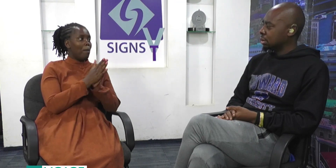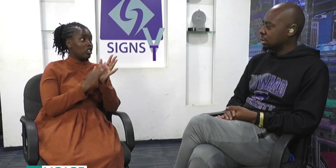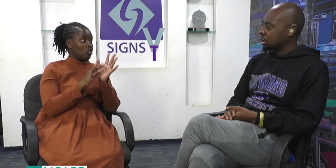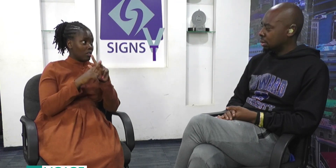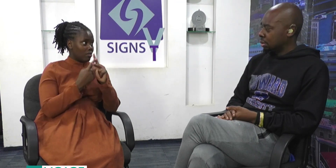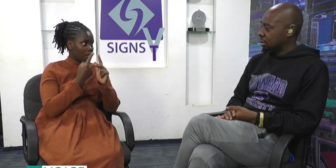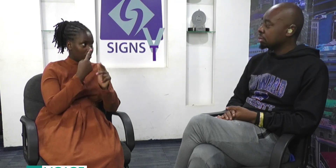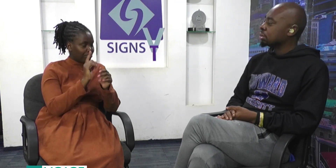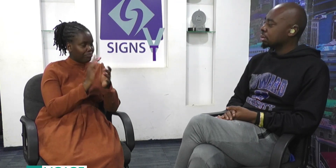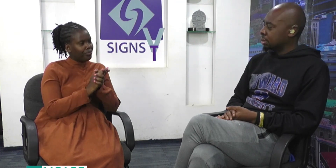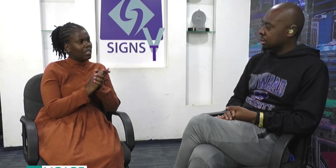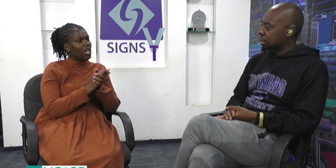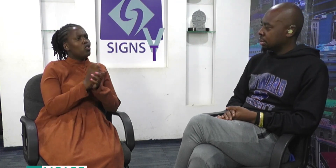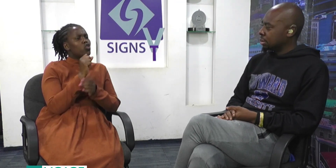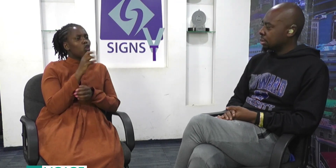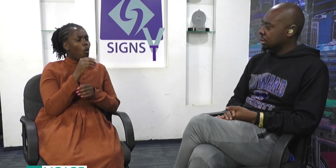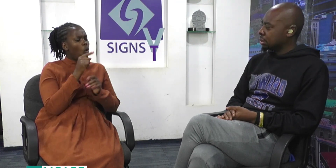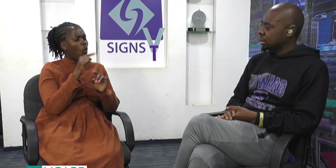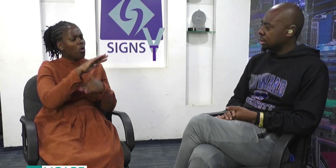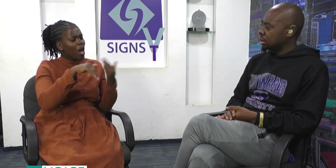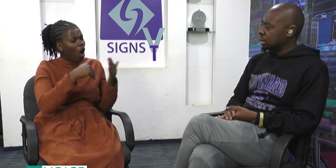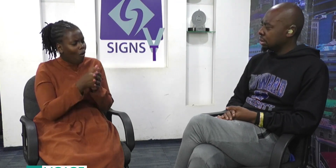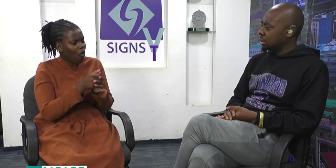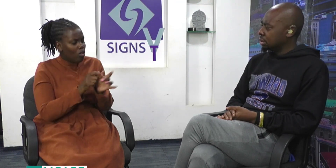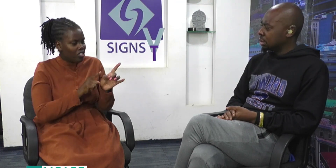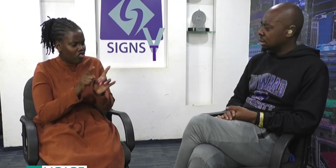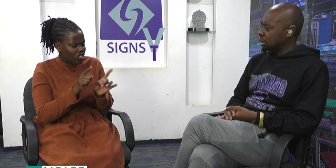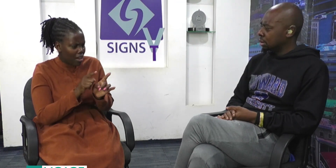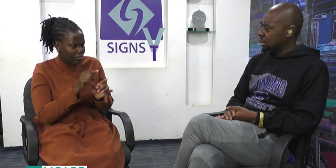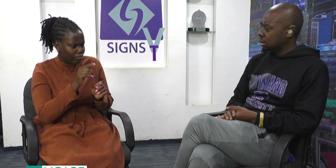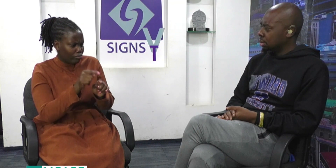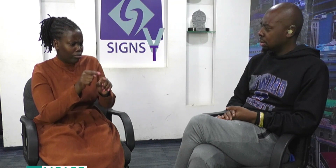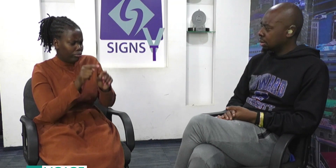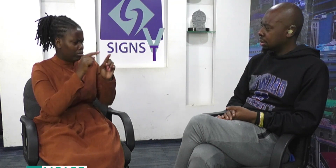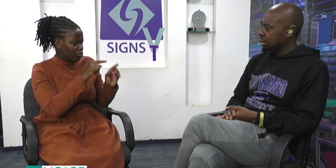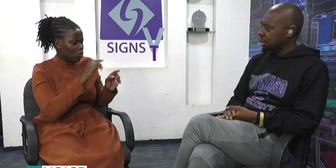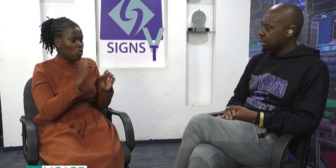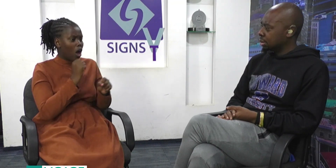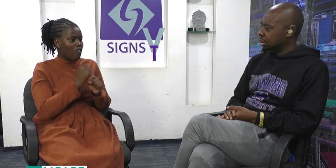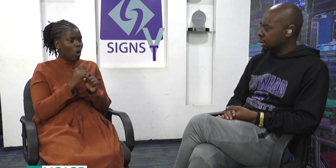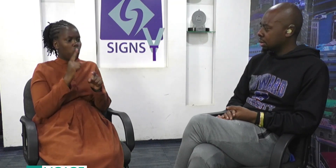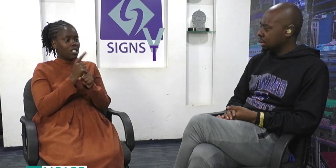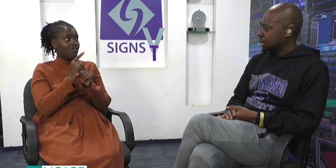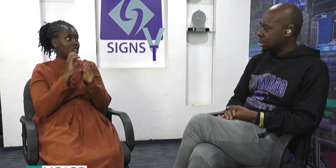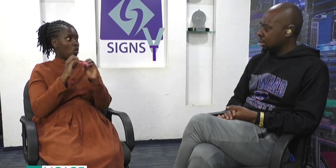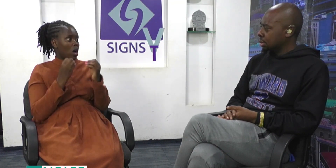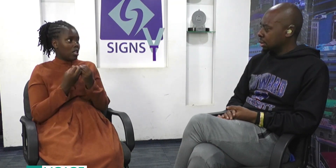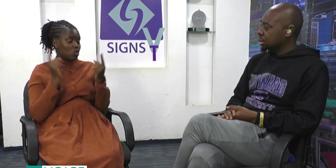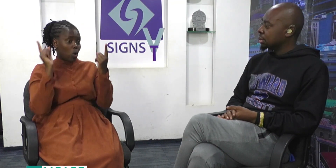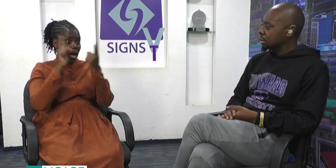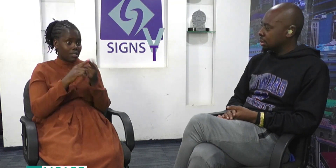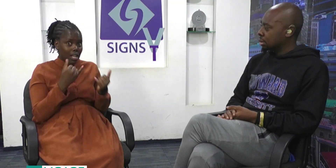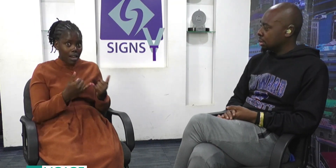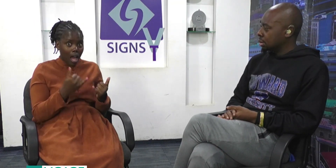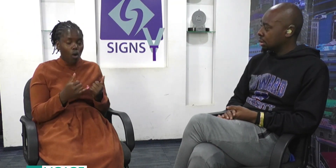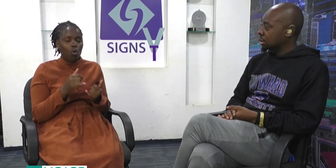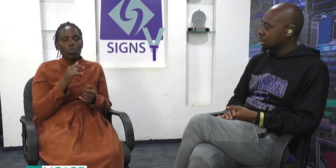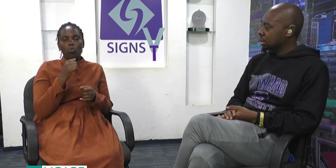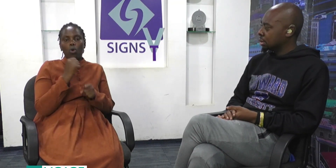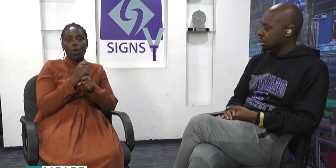also shared your passion. Now, with all these happenings, and you have worked even